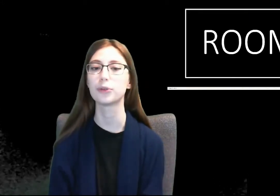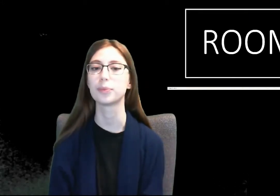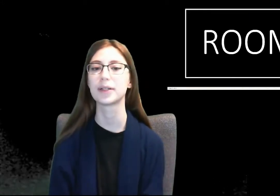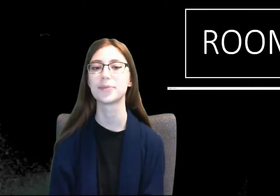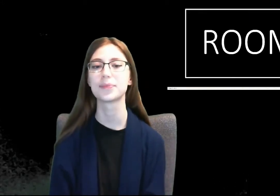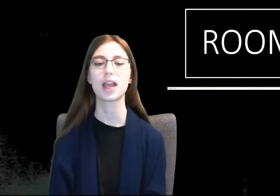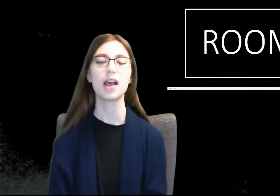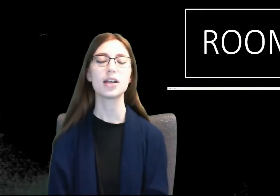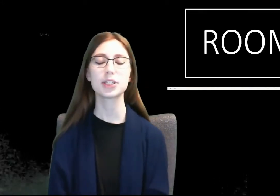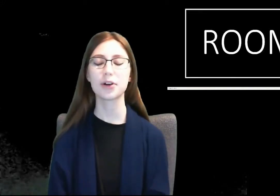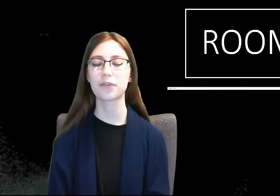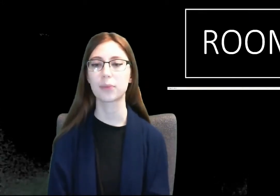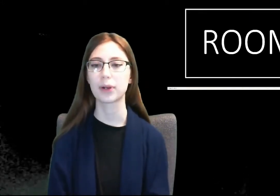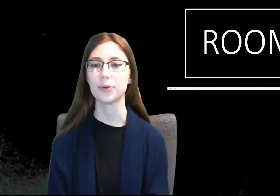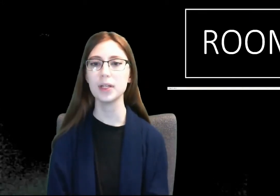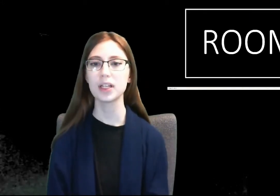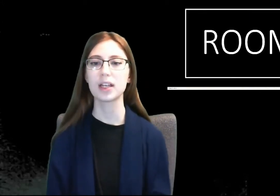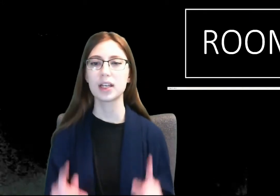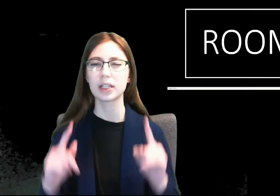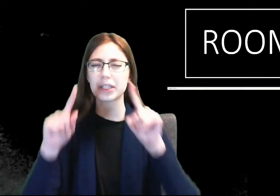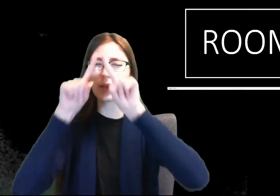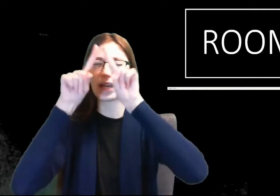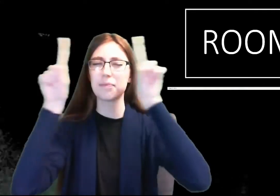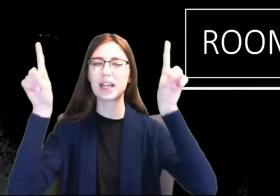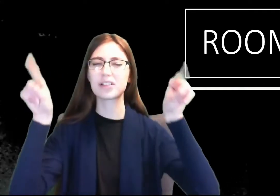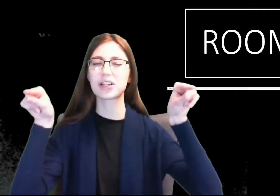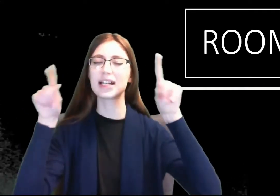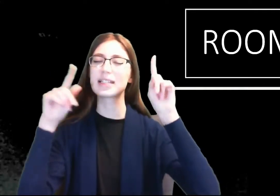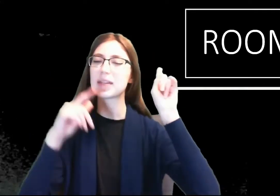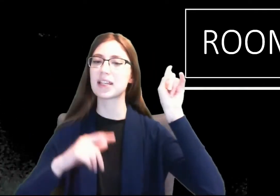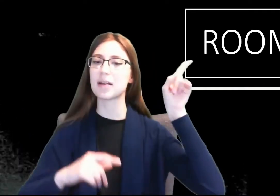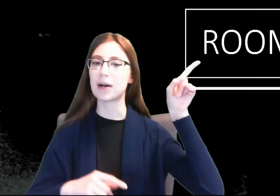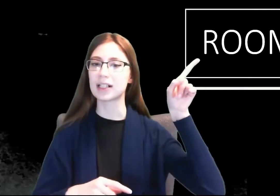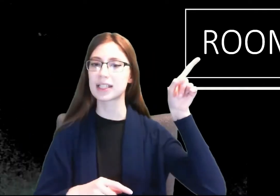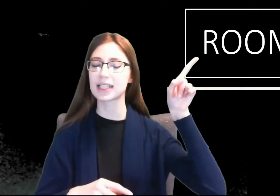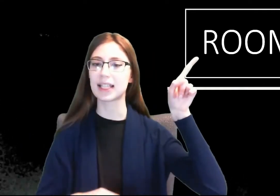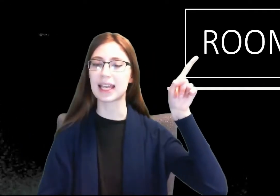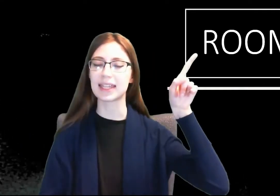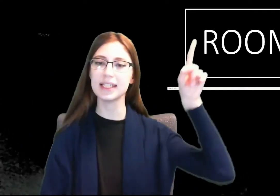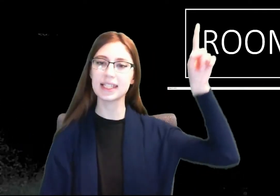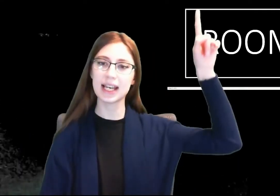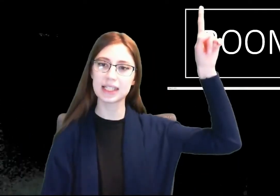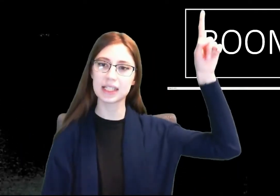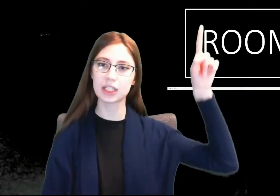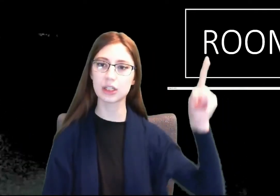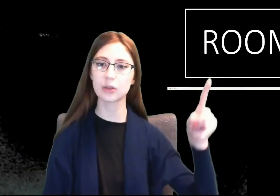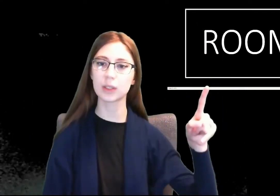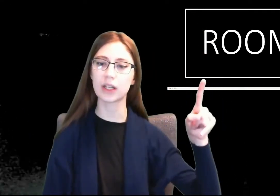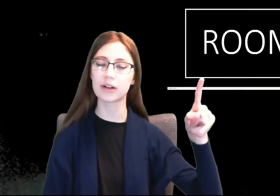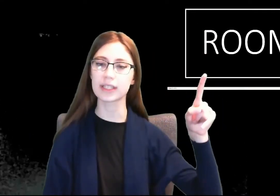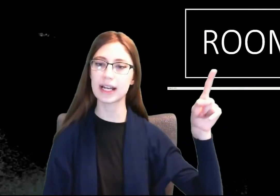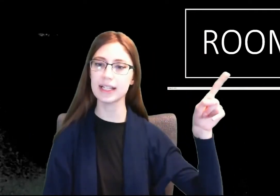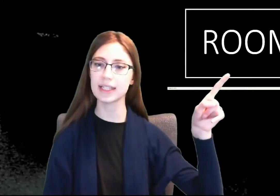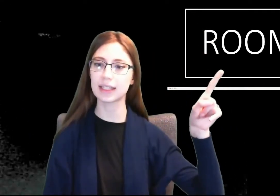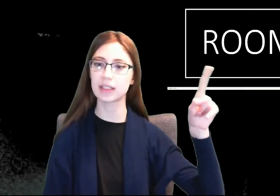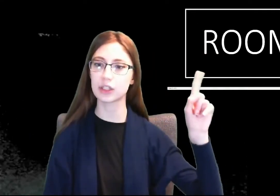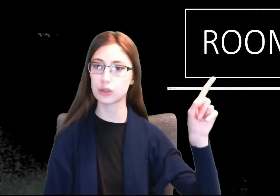Room. So for room, you kind of picture it as being a box like this. It has the two long sides and then the two